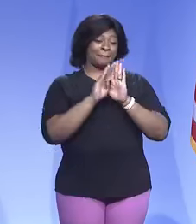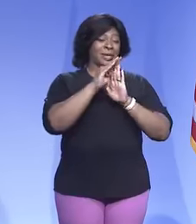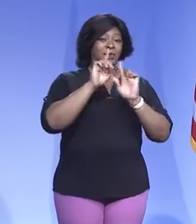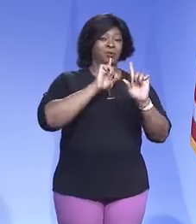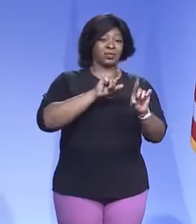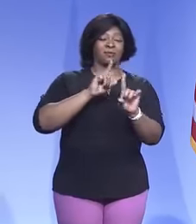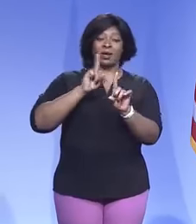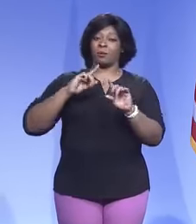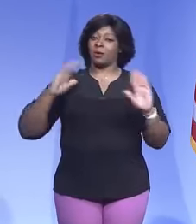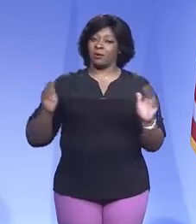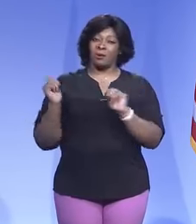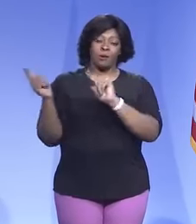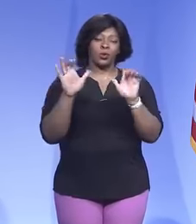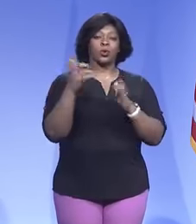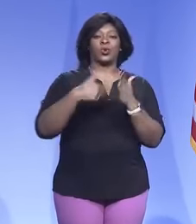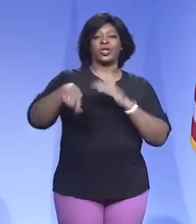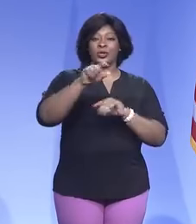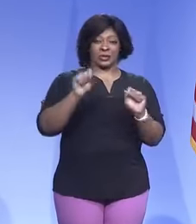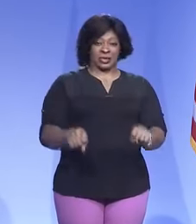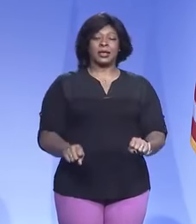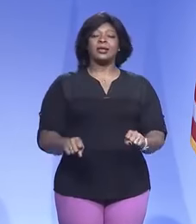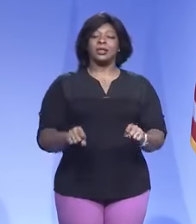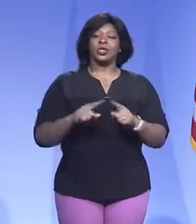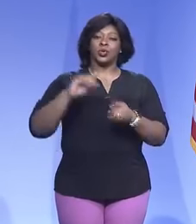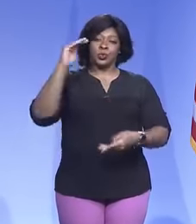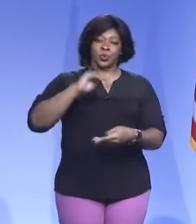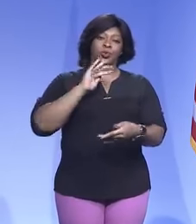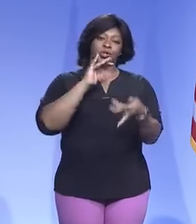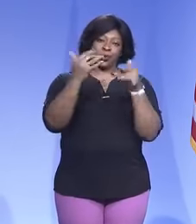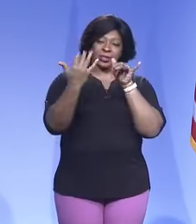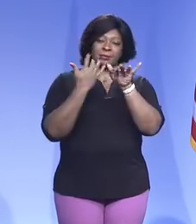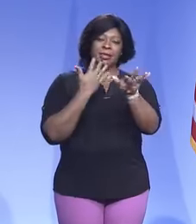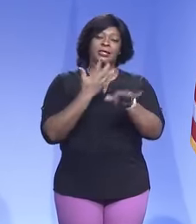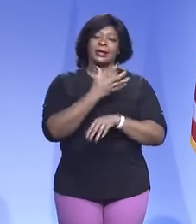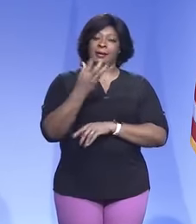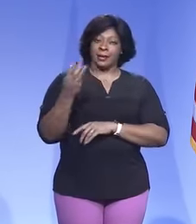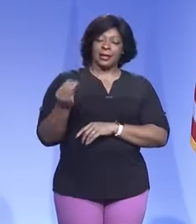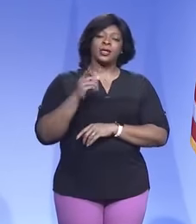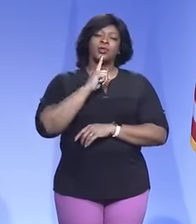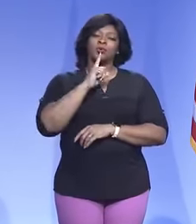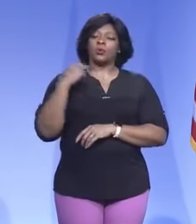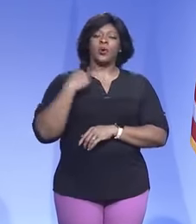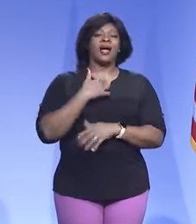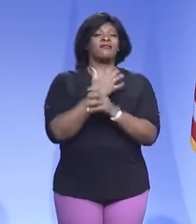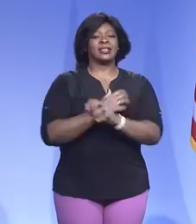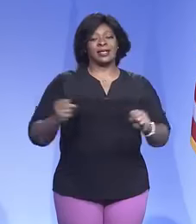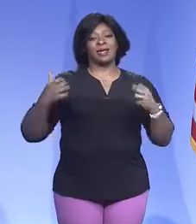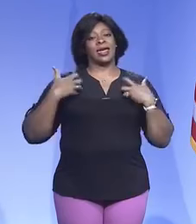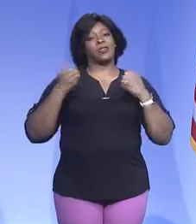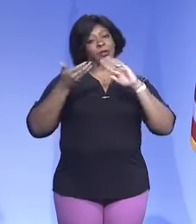we encourage everyone to do what they can to reduce transmission and assure that we have a safe